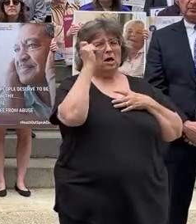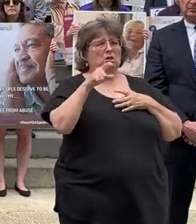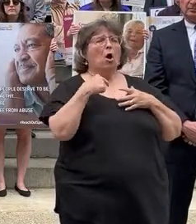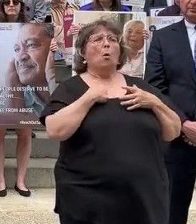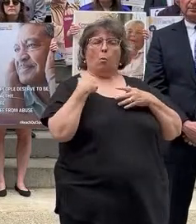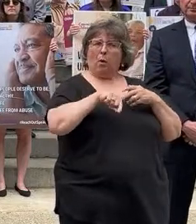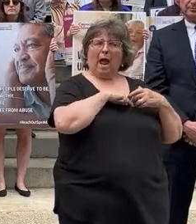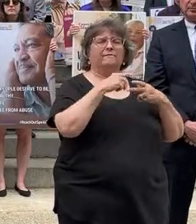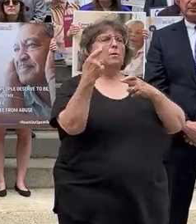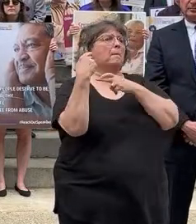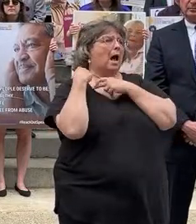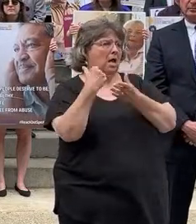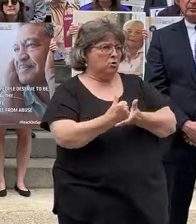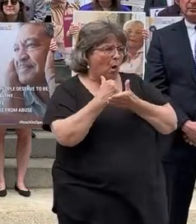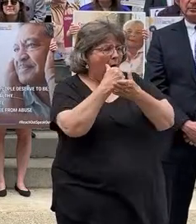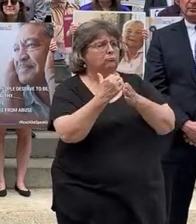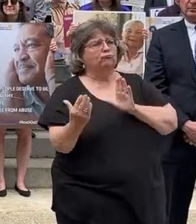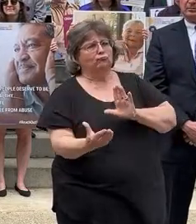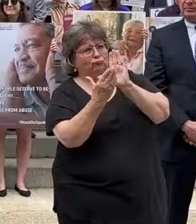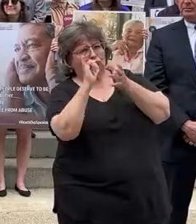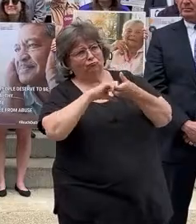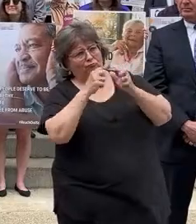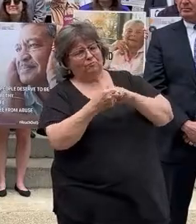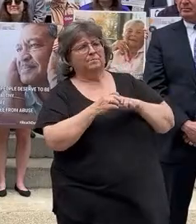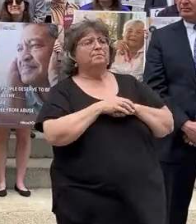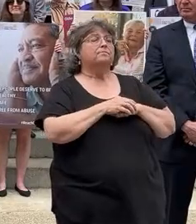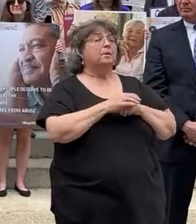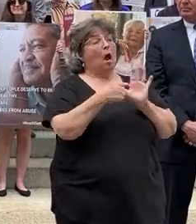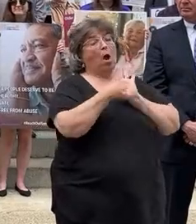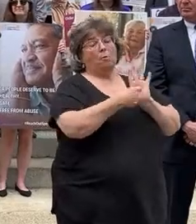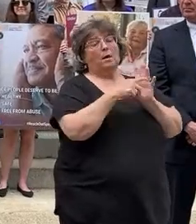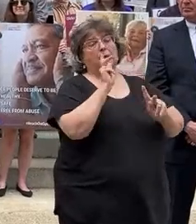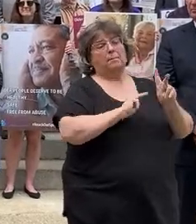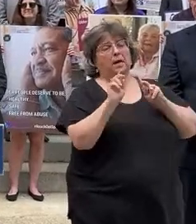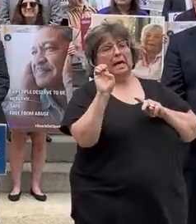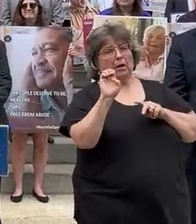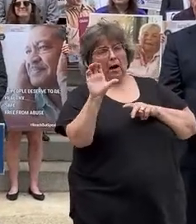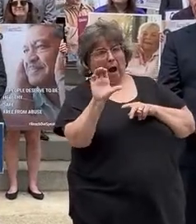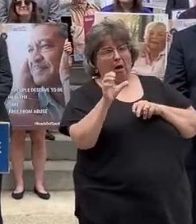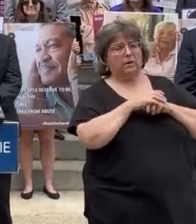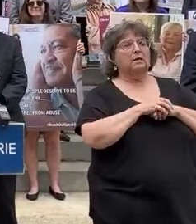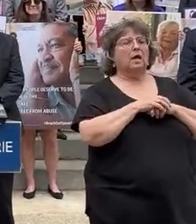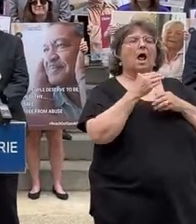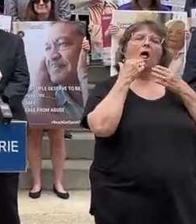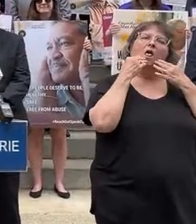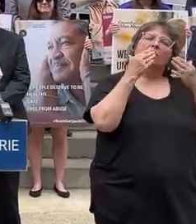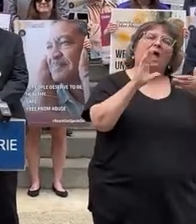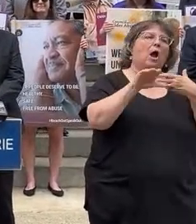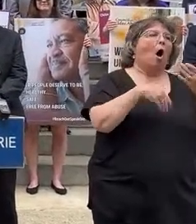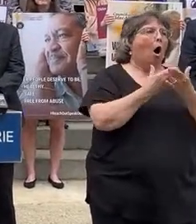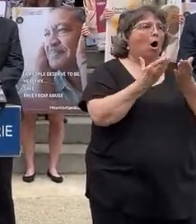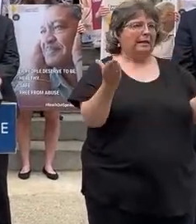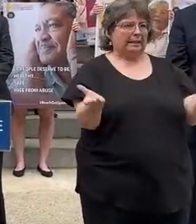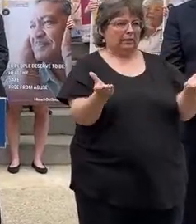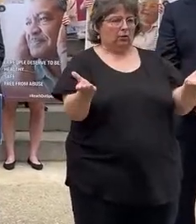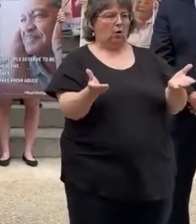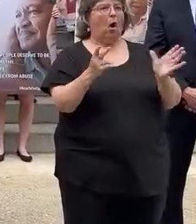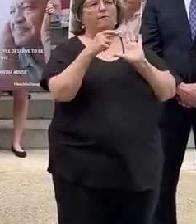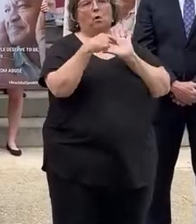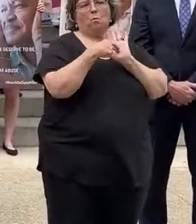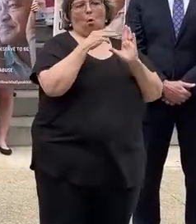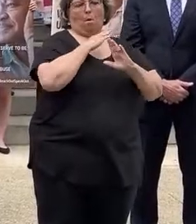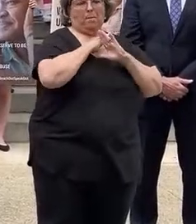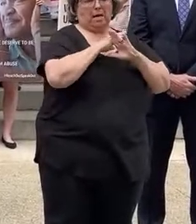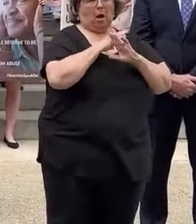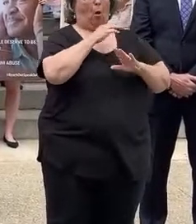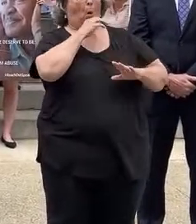a responsibility to help address that. So on behalf of the people of Erie County, I want to thank everyone that's here who plays a role in